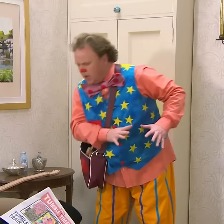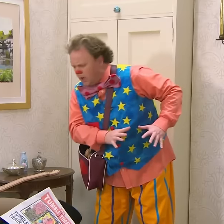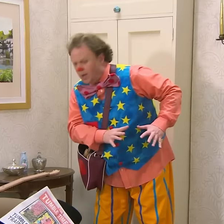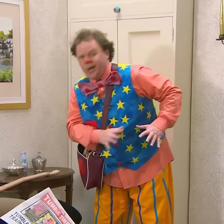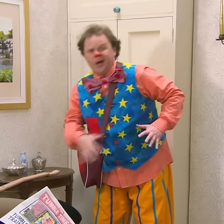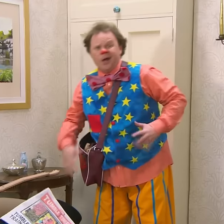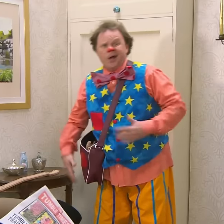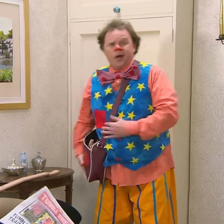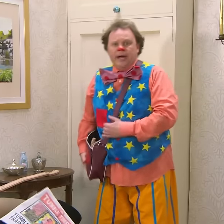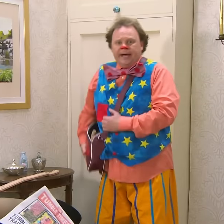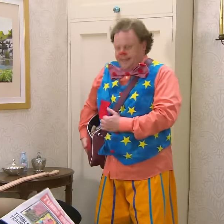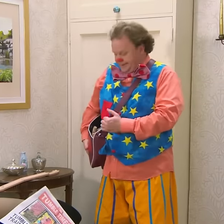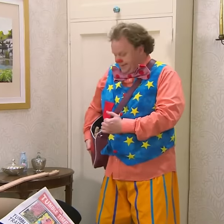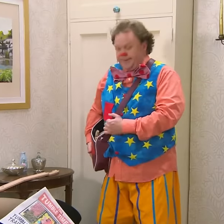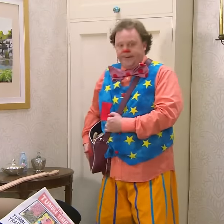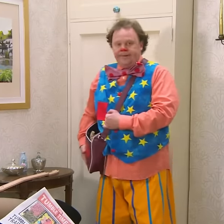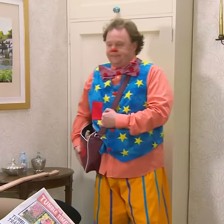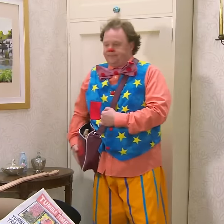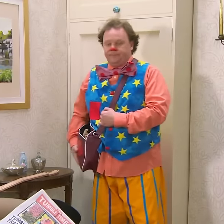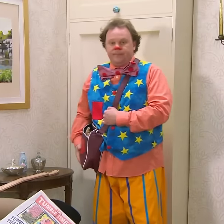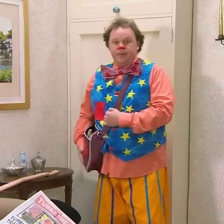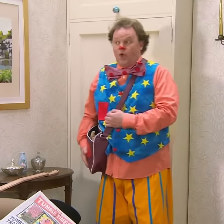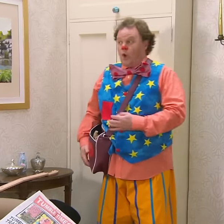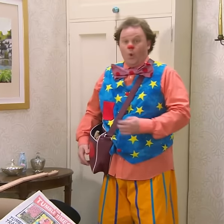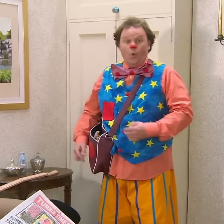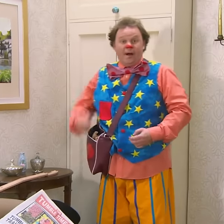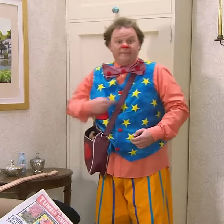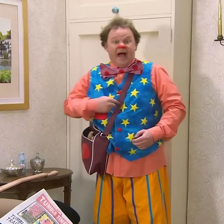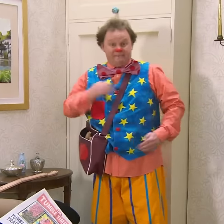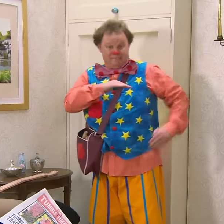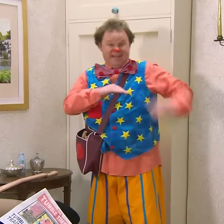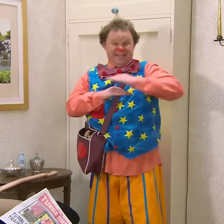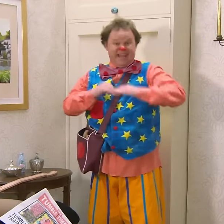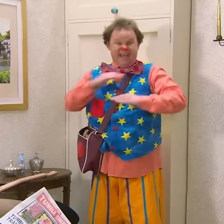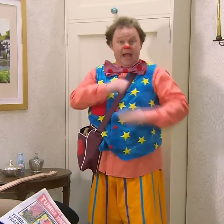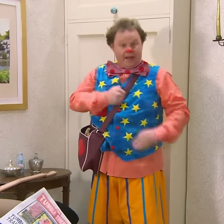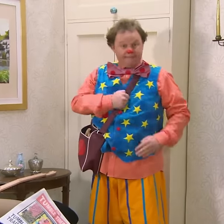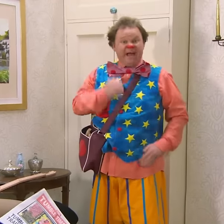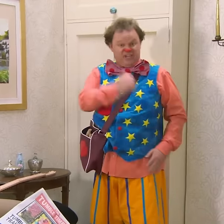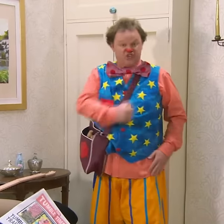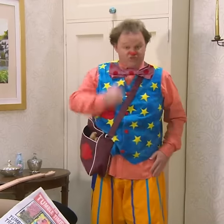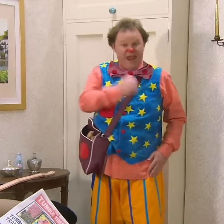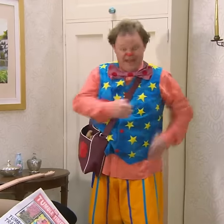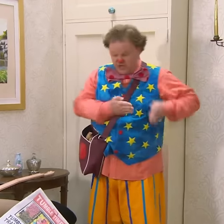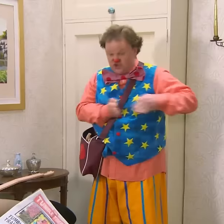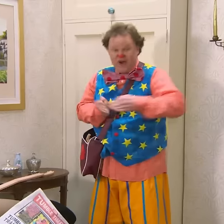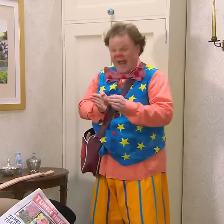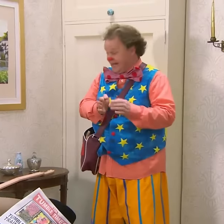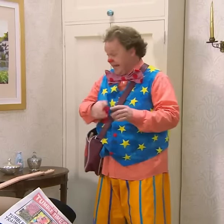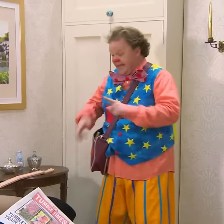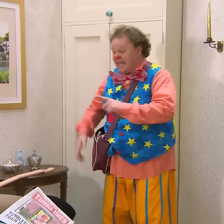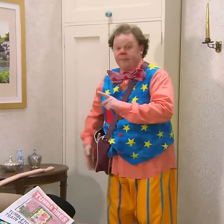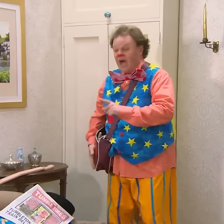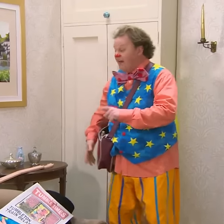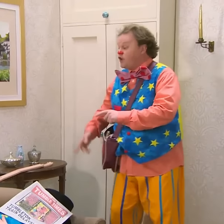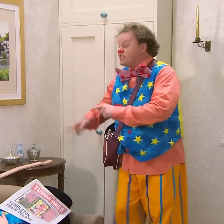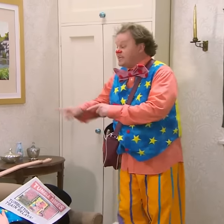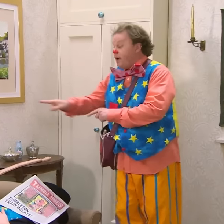Shh! What are you doing in Lord Tumble's study, Mr Tumble? I'm building my train track. Yep, I've got some